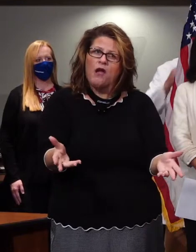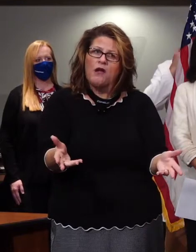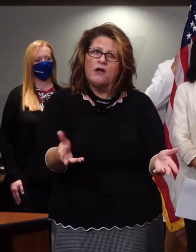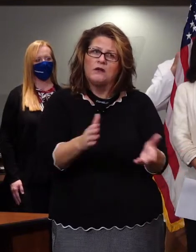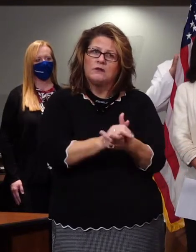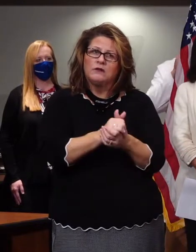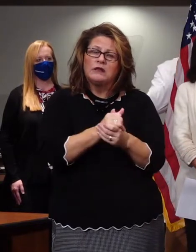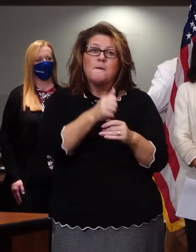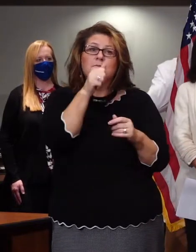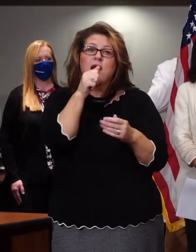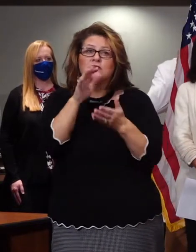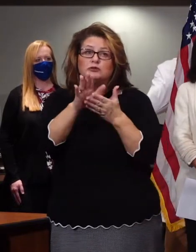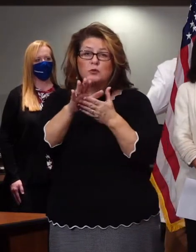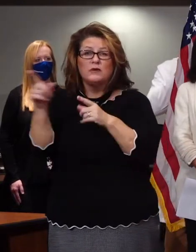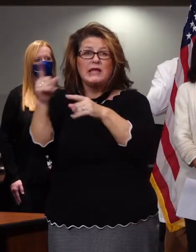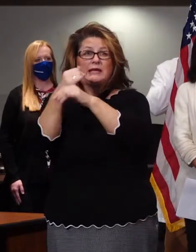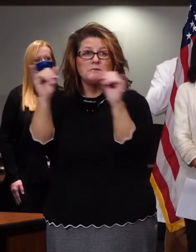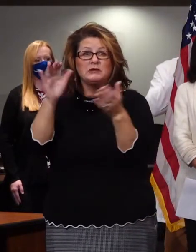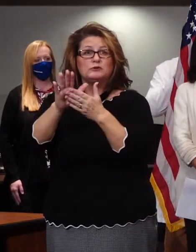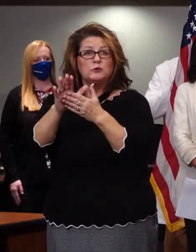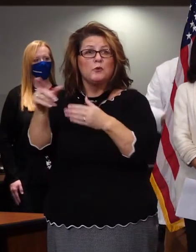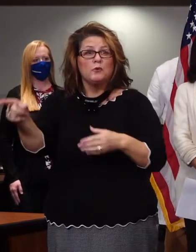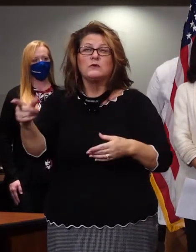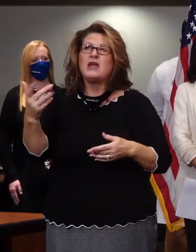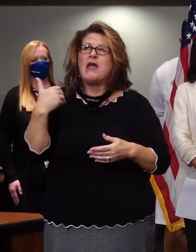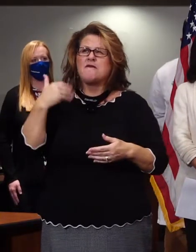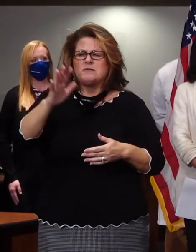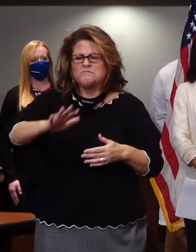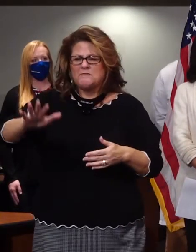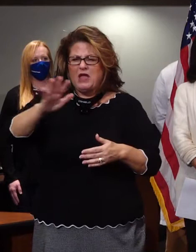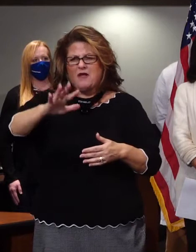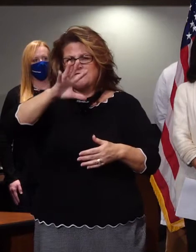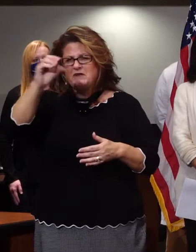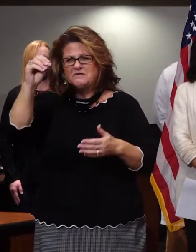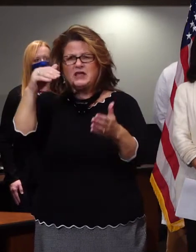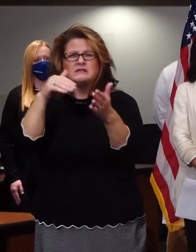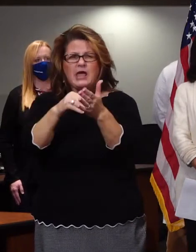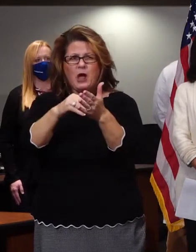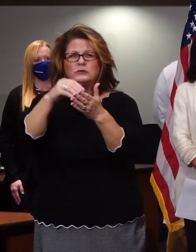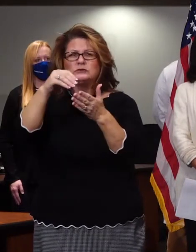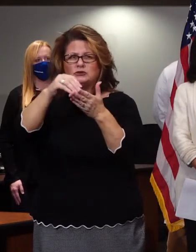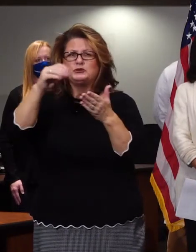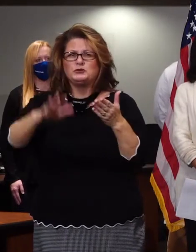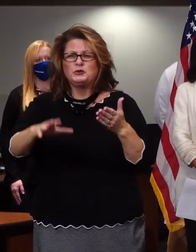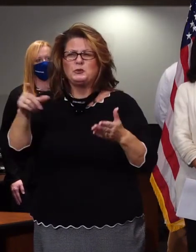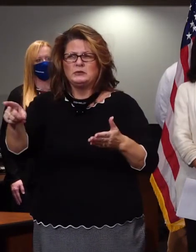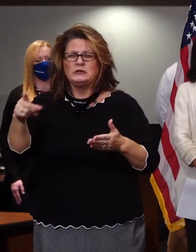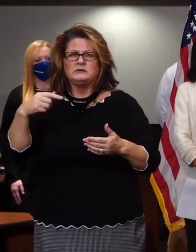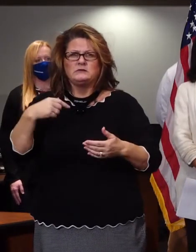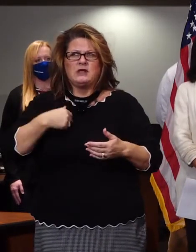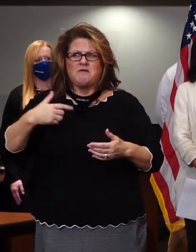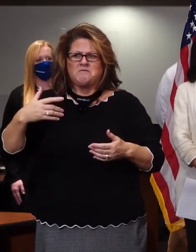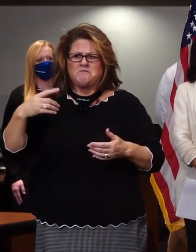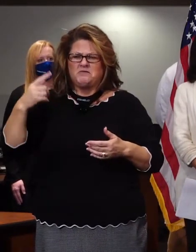school system, independent school system that serves approximately 50,000 students, they have, I believe 99%